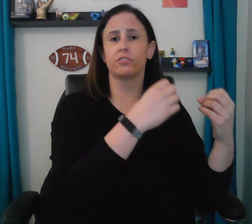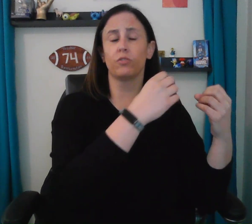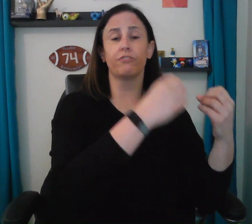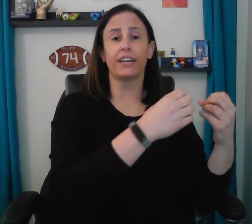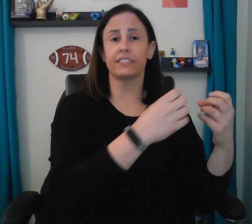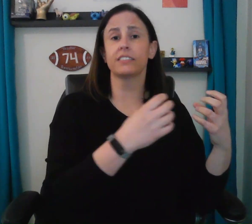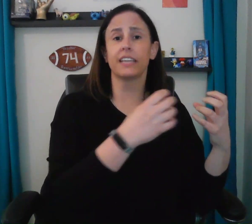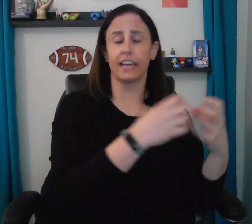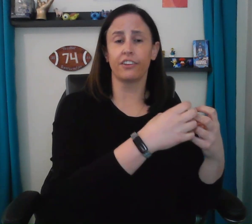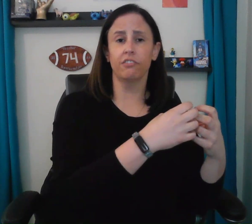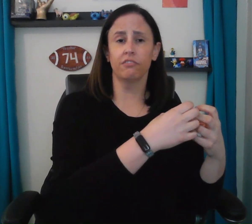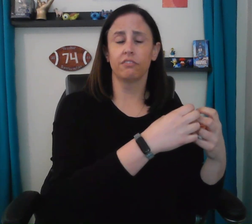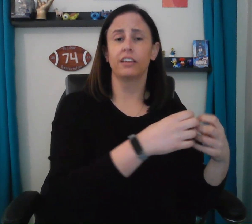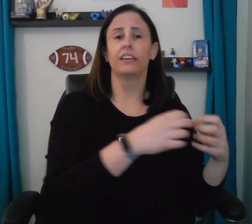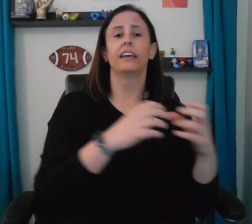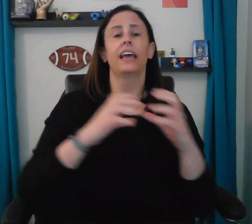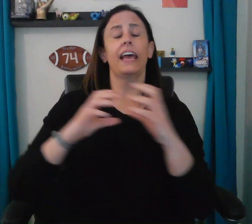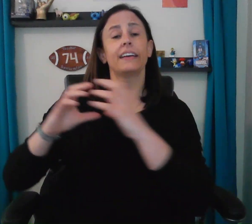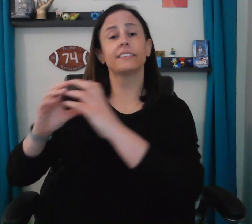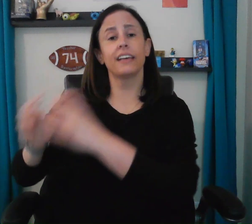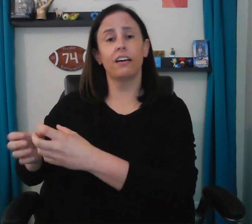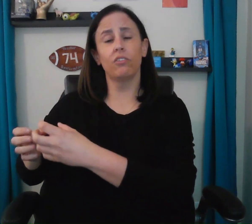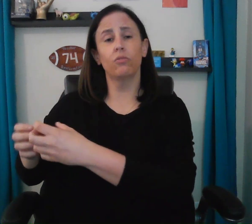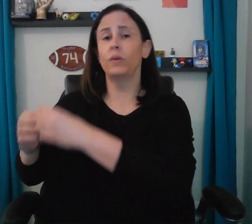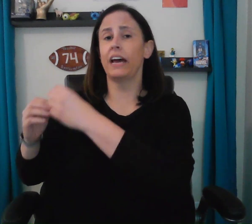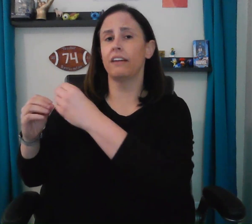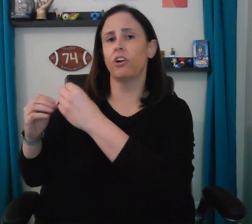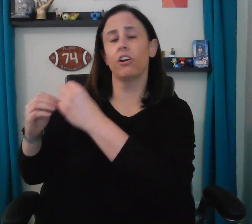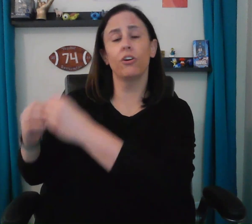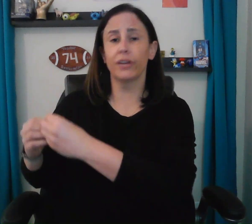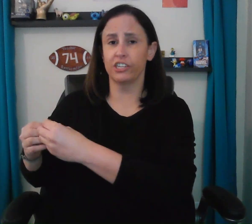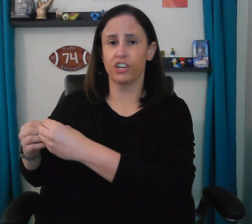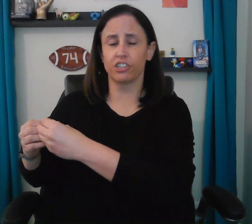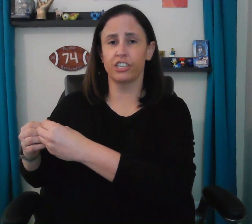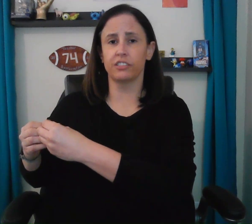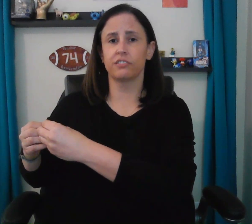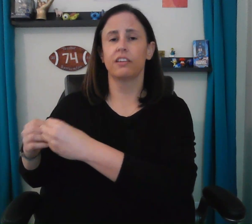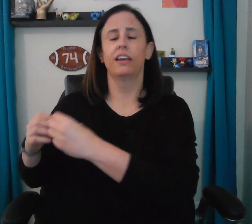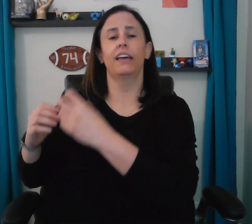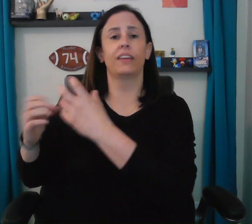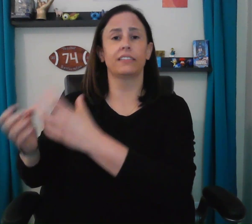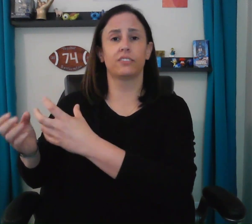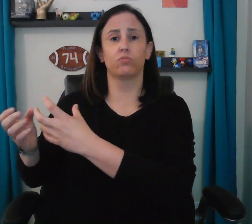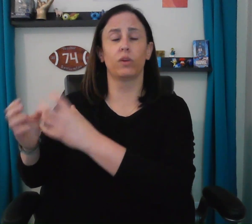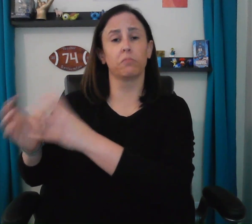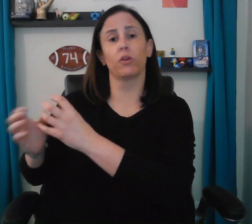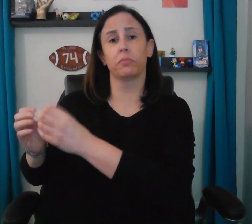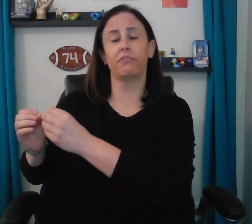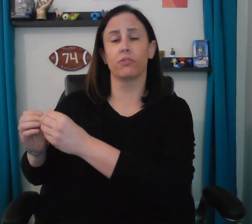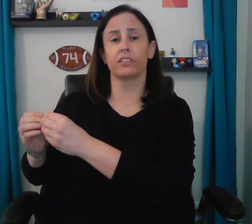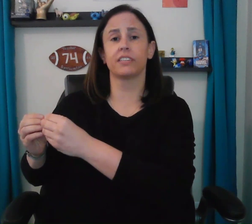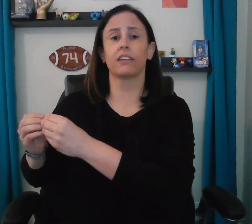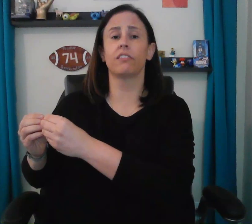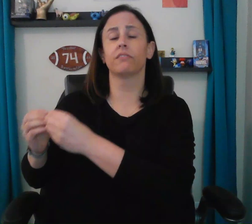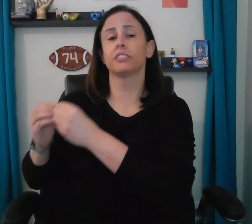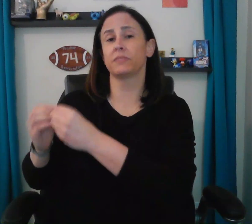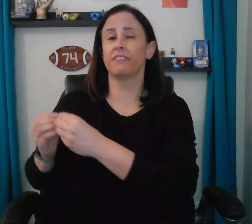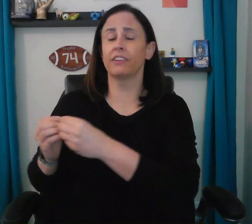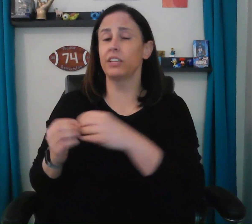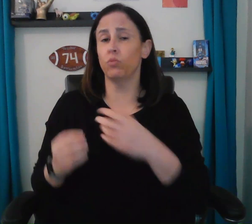or phrases together. ASL, we have our own conjunctions, and that's what I'm going to be focusing on. Specifically, one